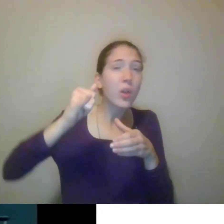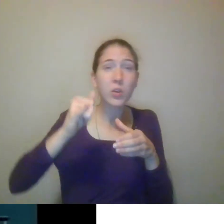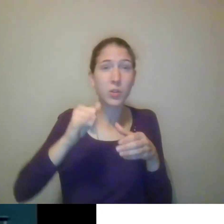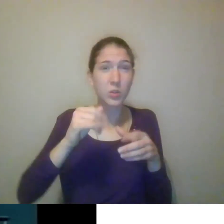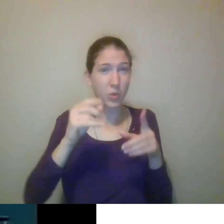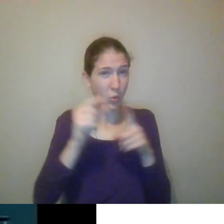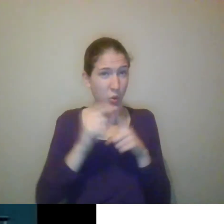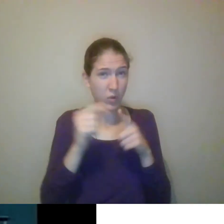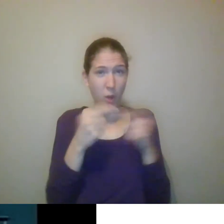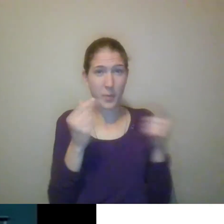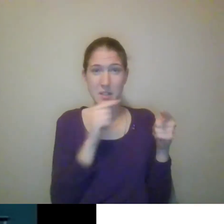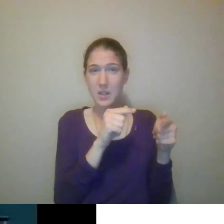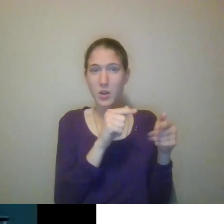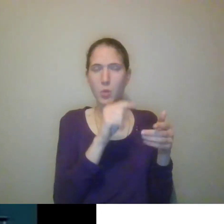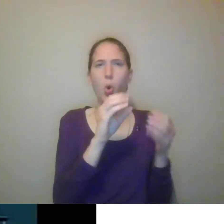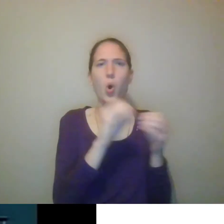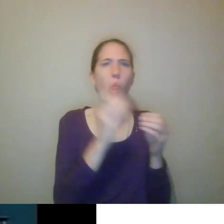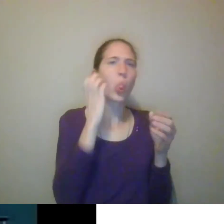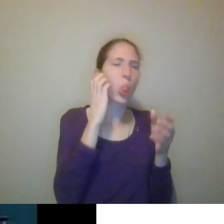Nobody knows the opposite of diluted?